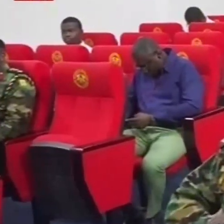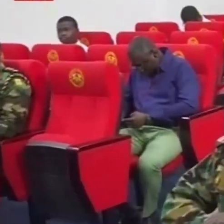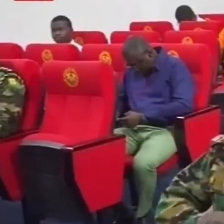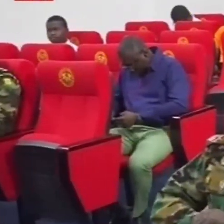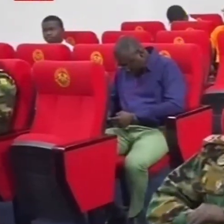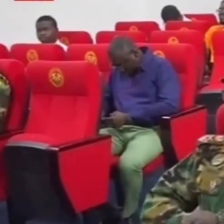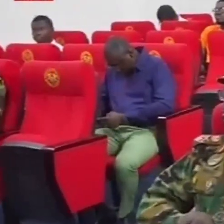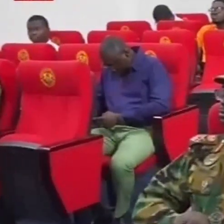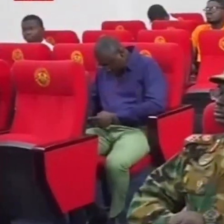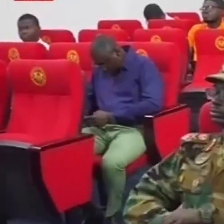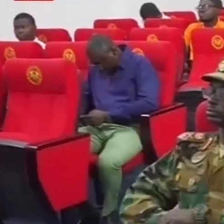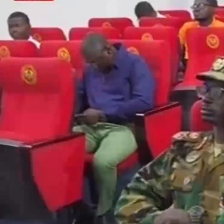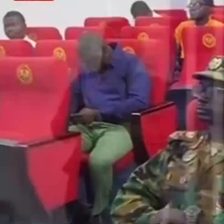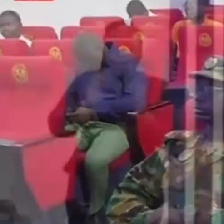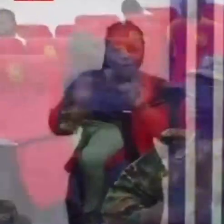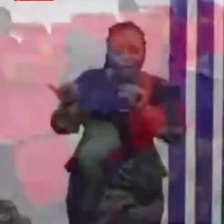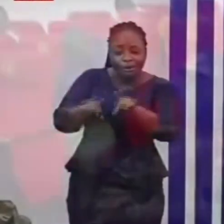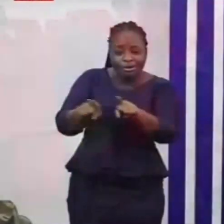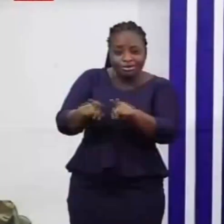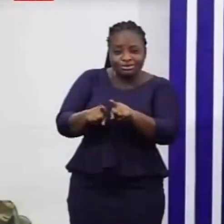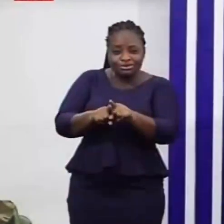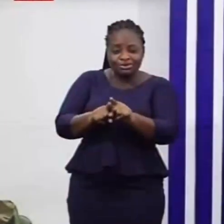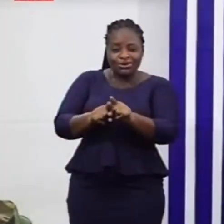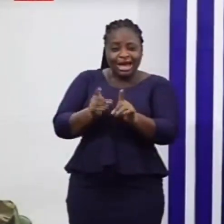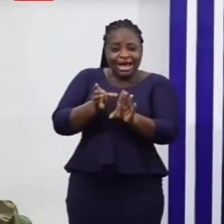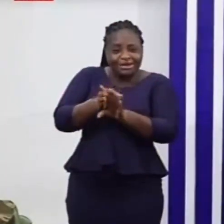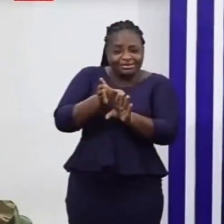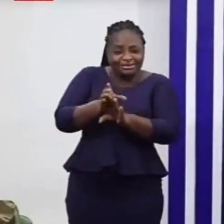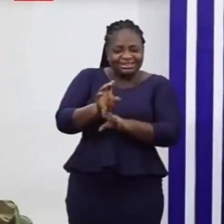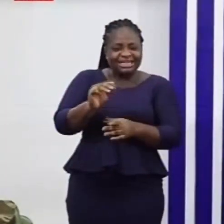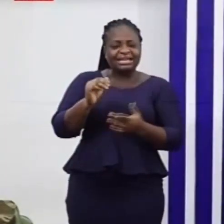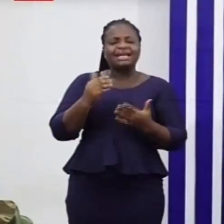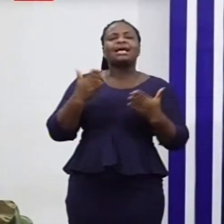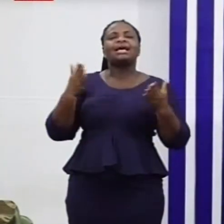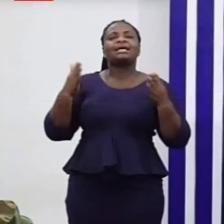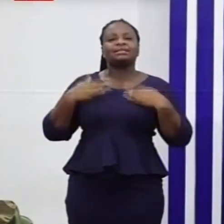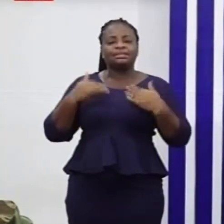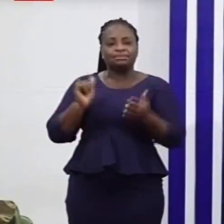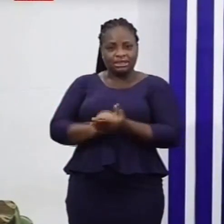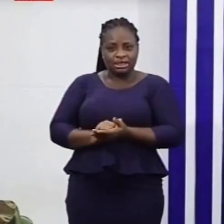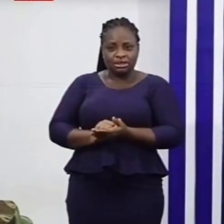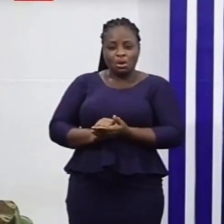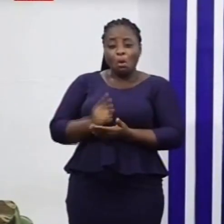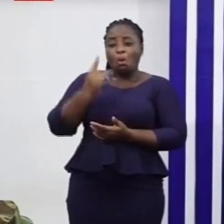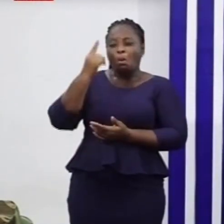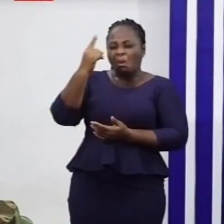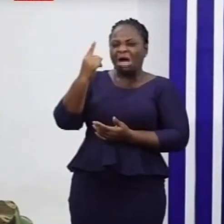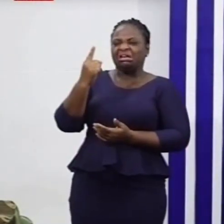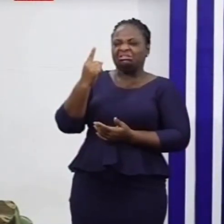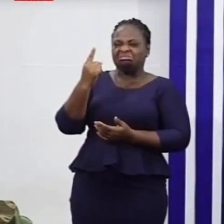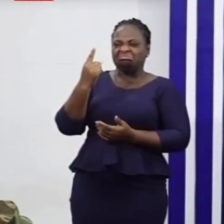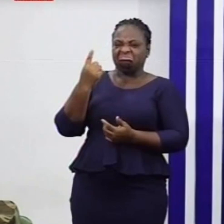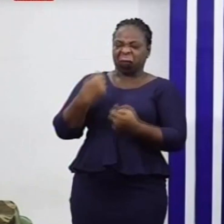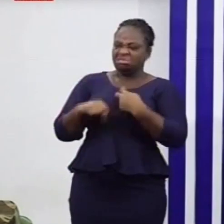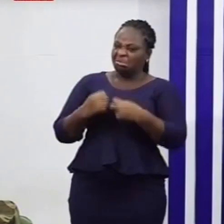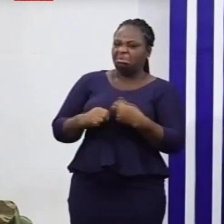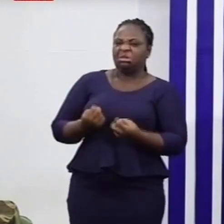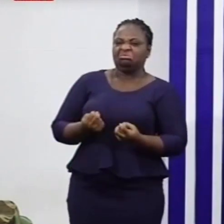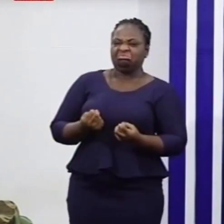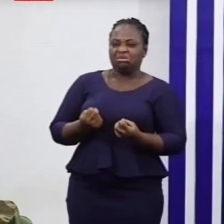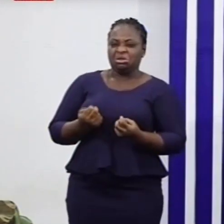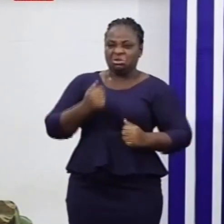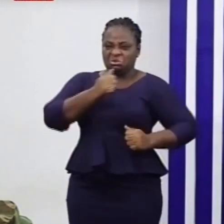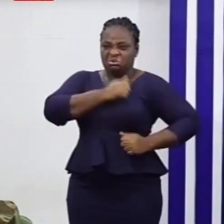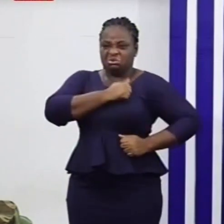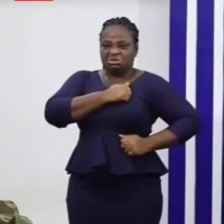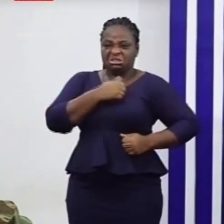their enforcement. He admits that there at least has been one incident, which is